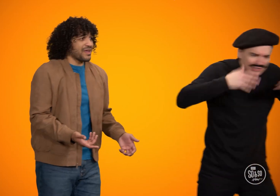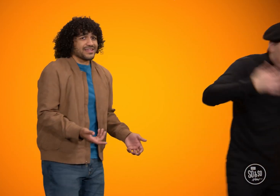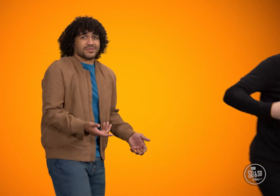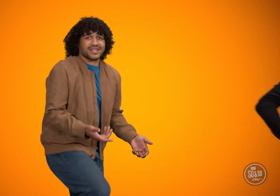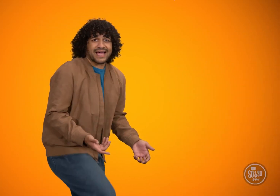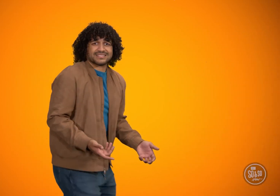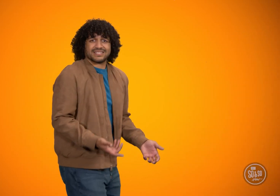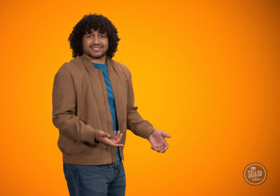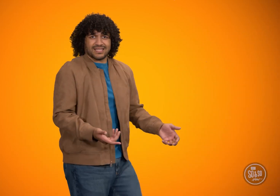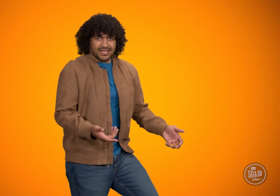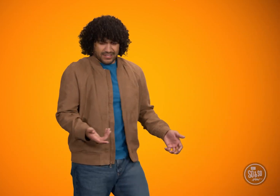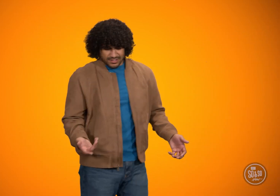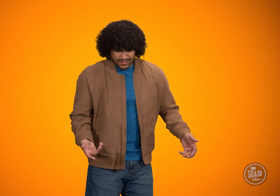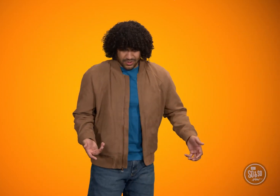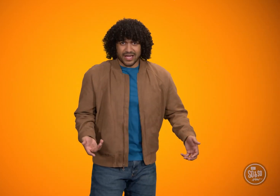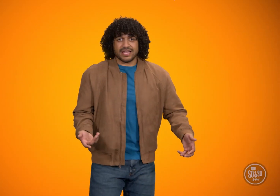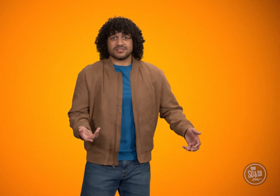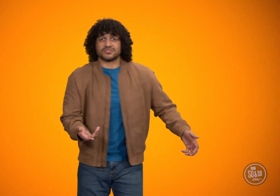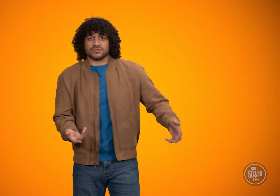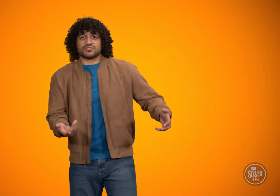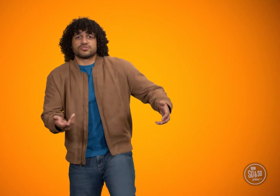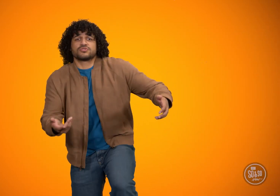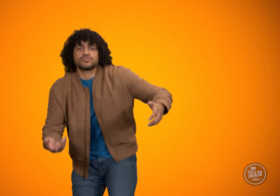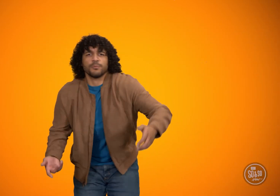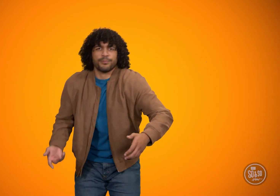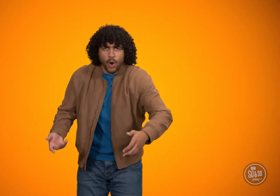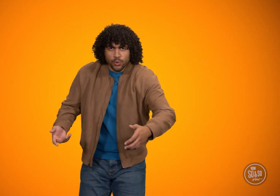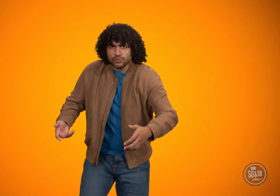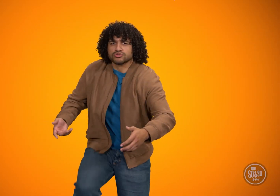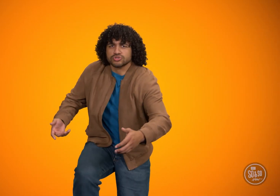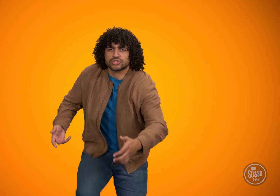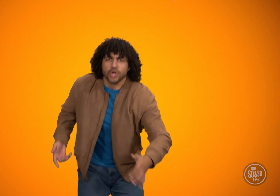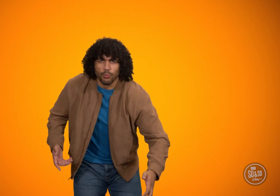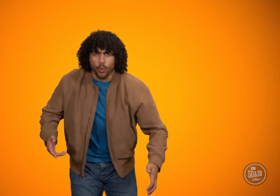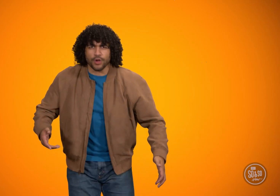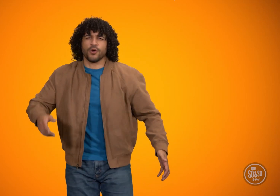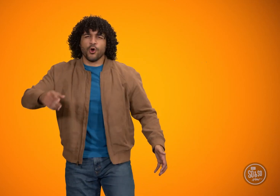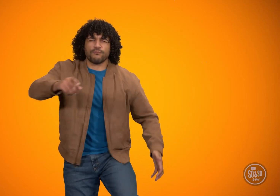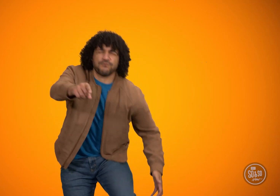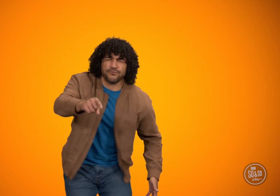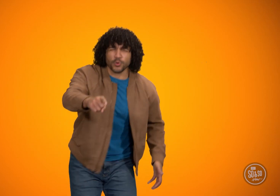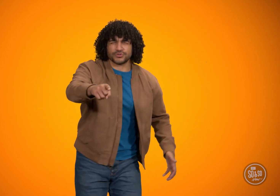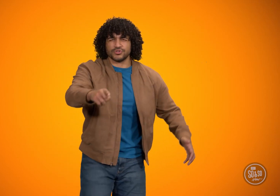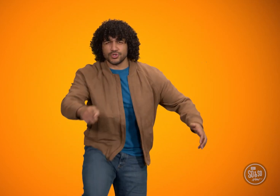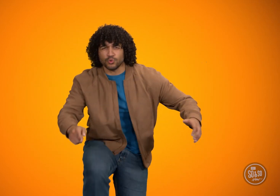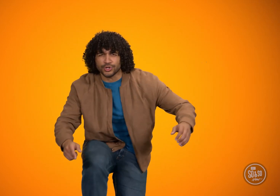smelly molasses okay suppose someone forces you to